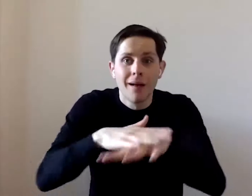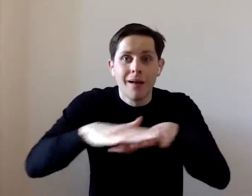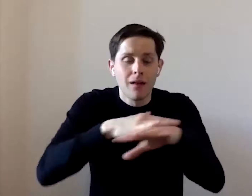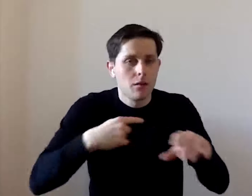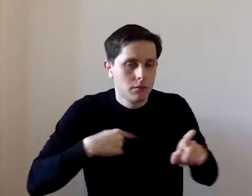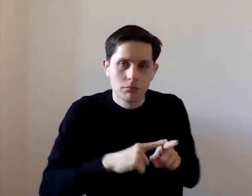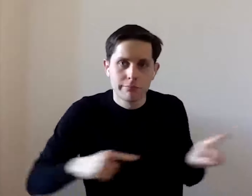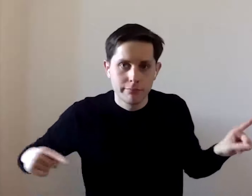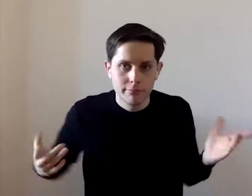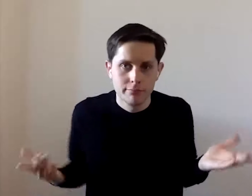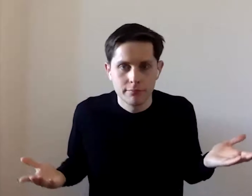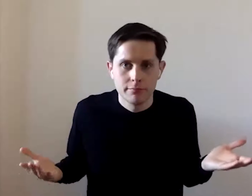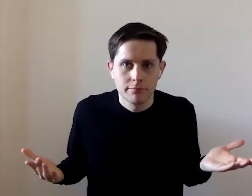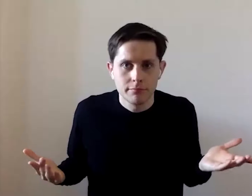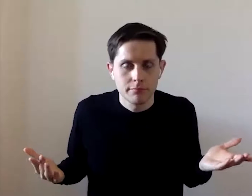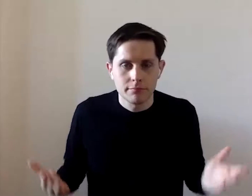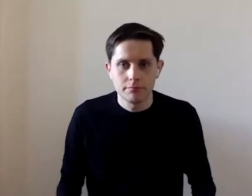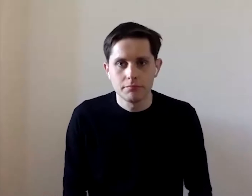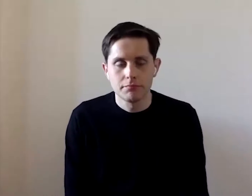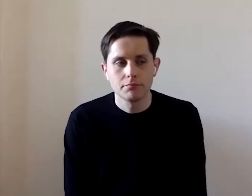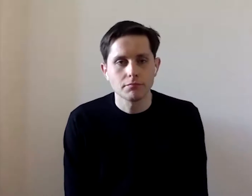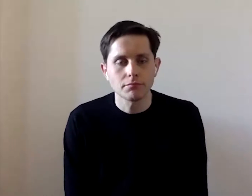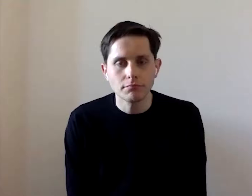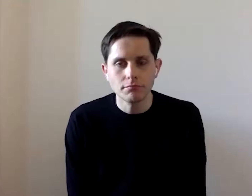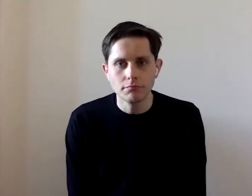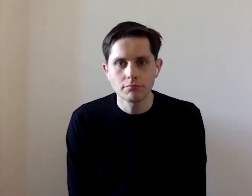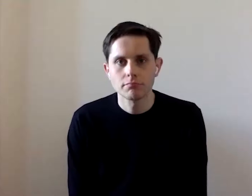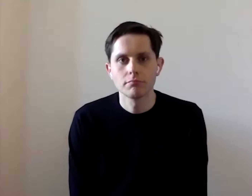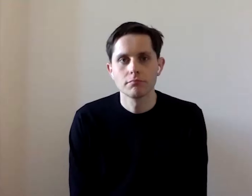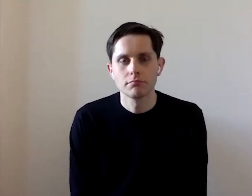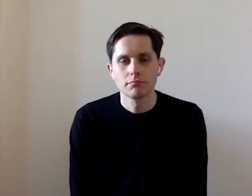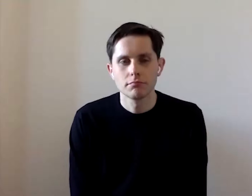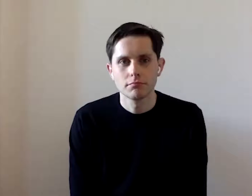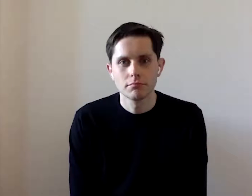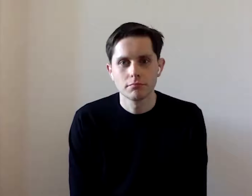forward, which can make you feel like you're falling behind everyone else, which is just us.